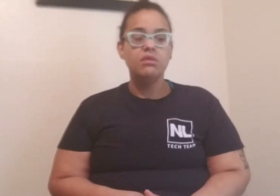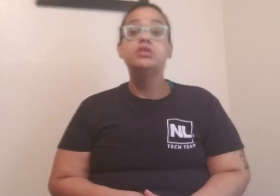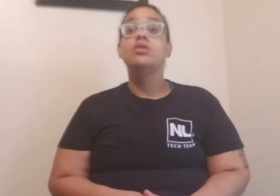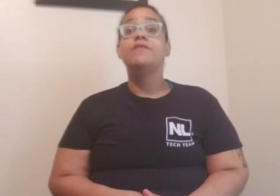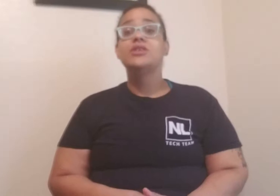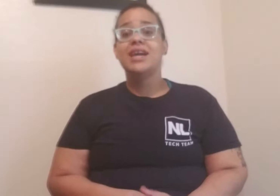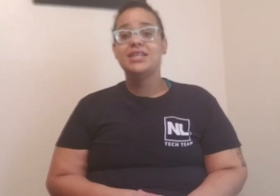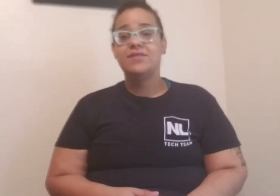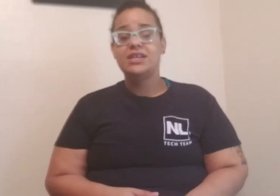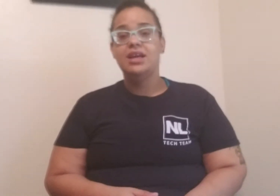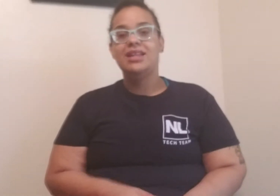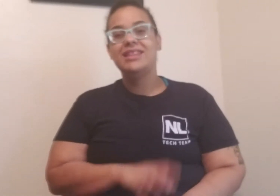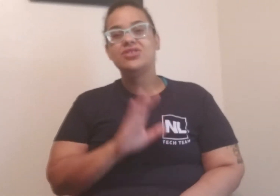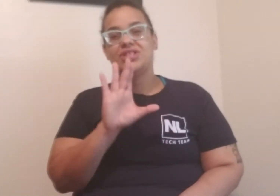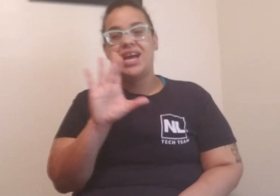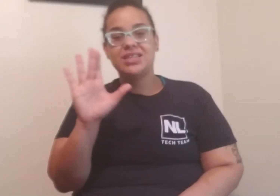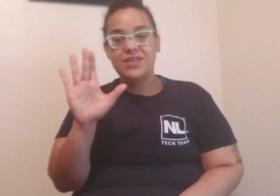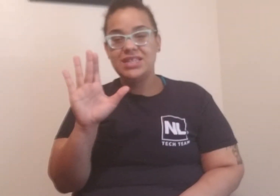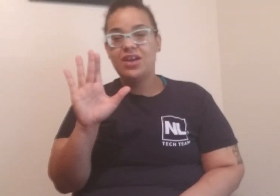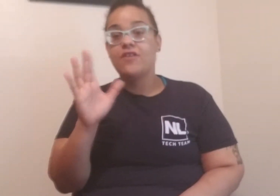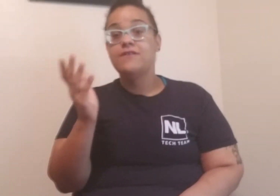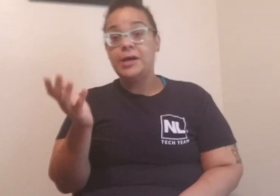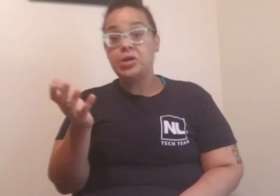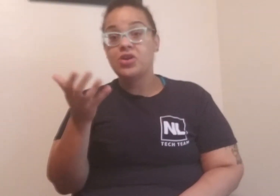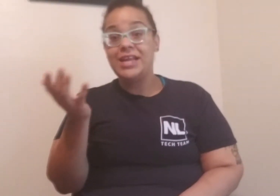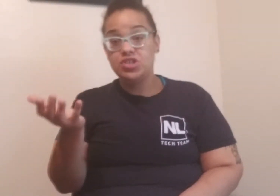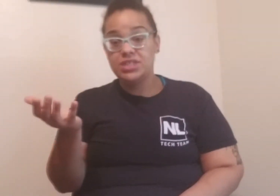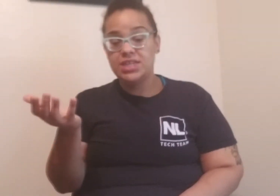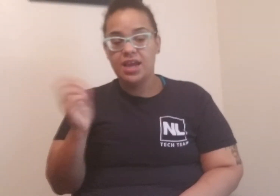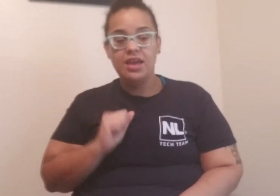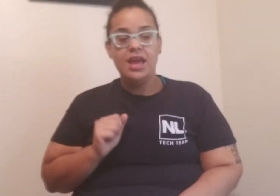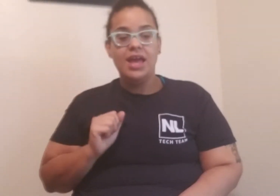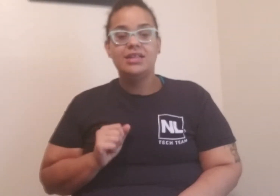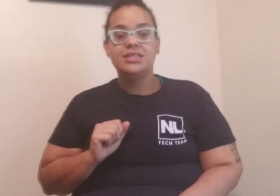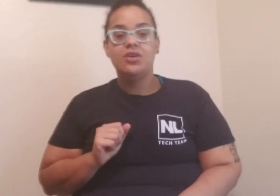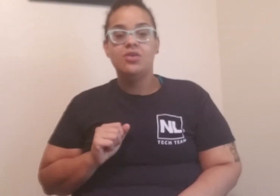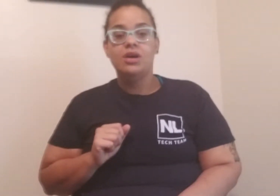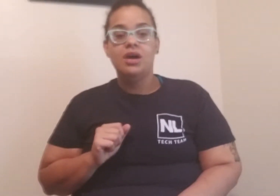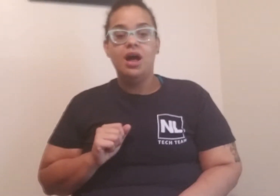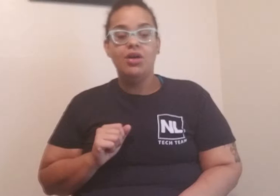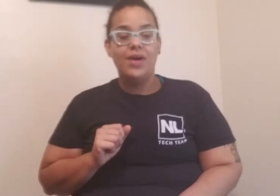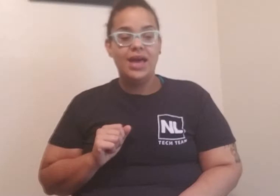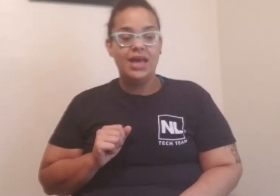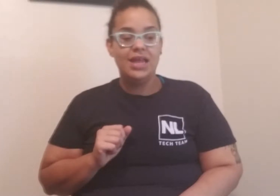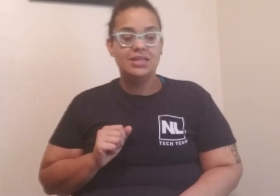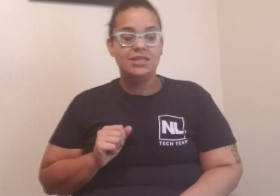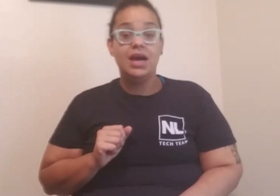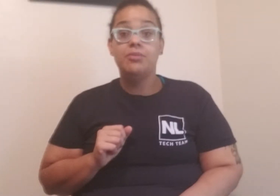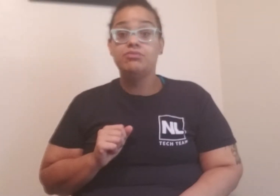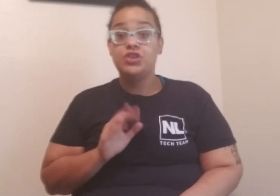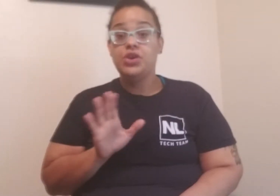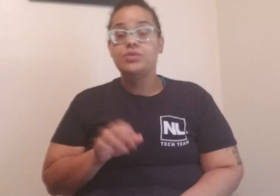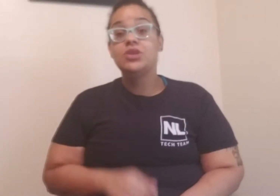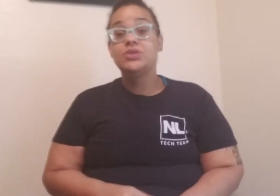the first activity, like these are just activities that are fun or interesting. And so I'll go ahead and show you. So